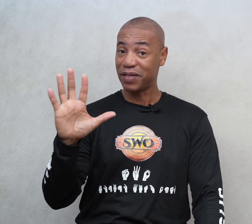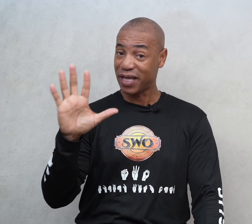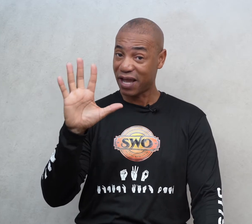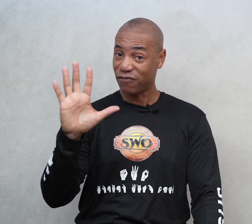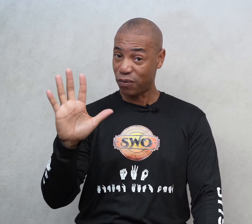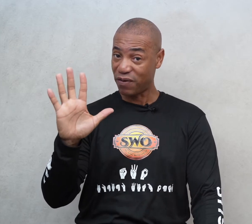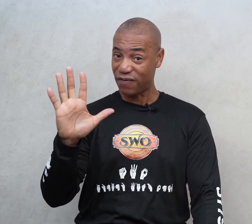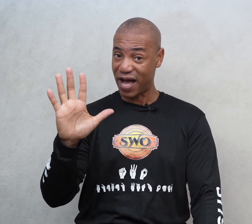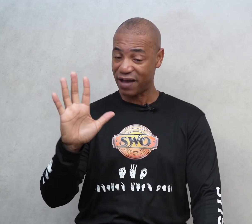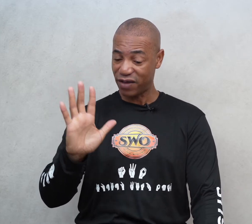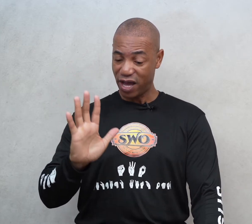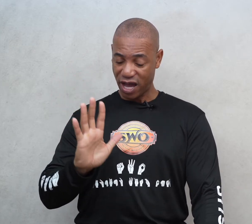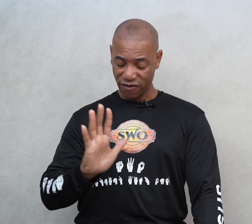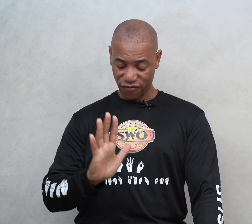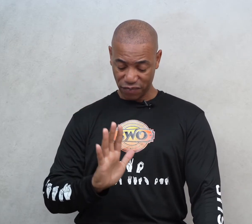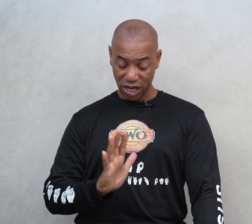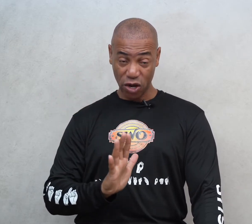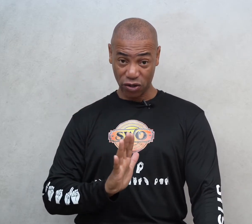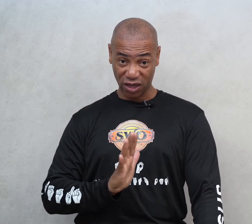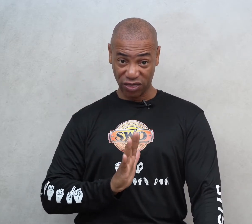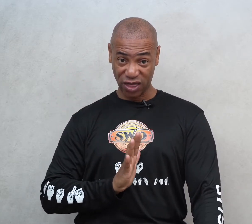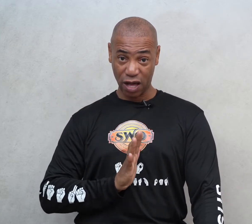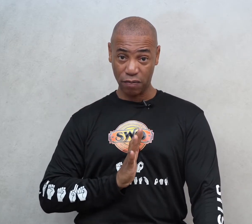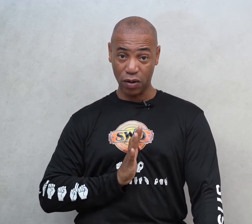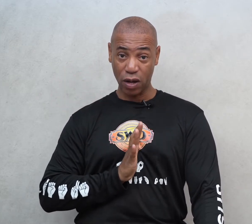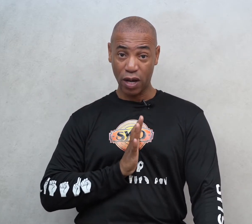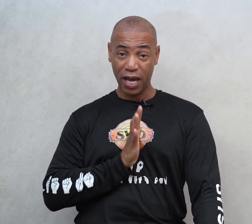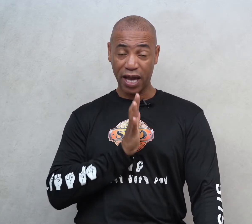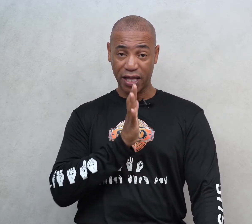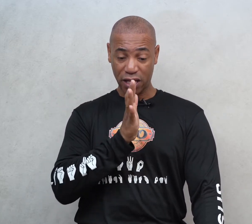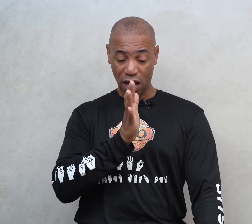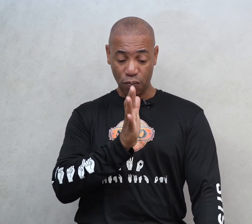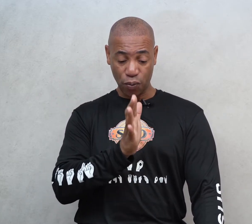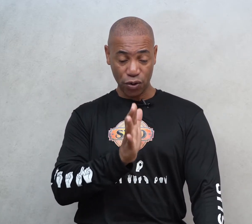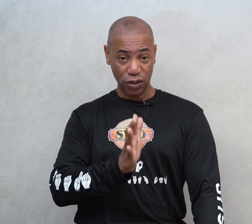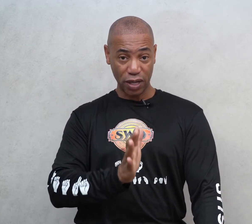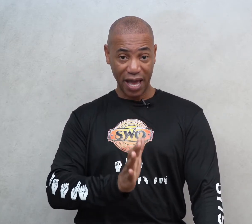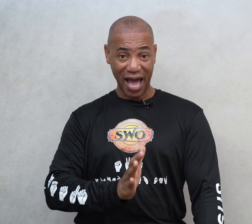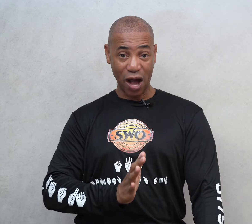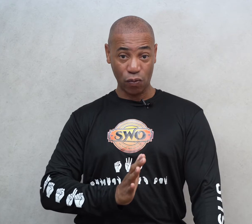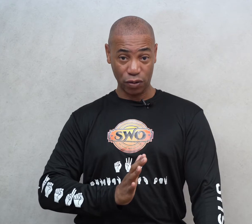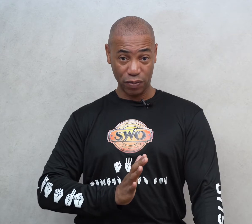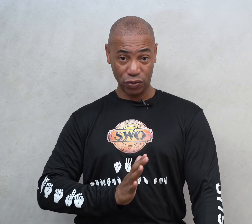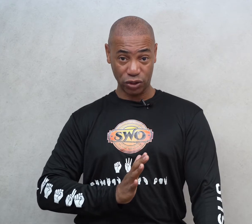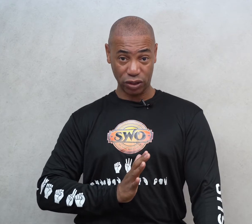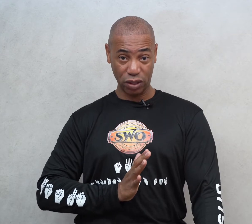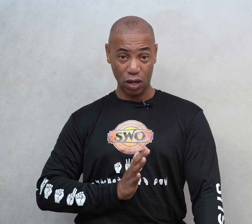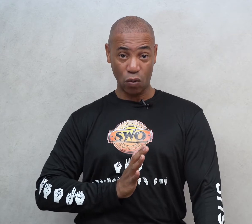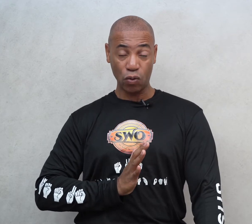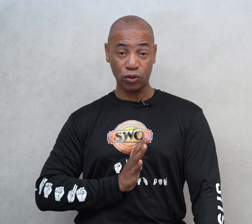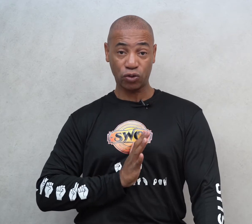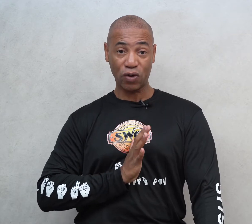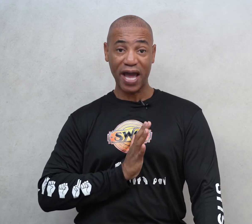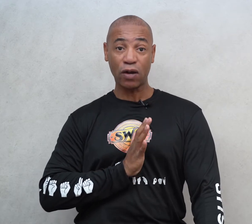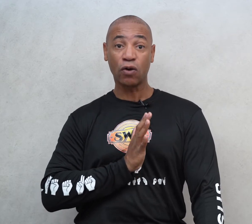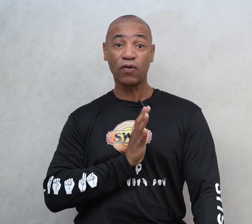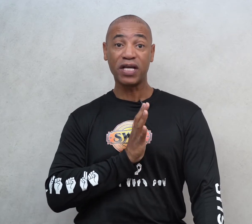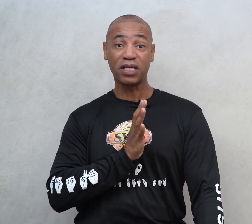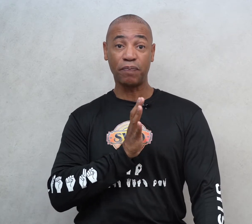hand, form a 5, and from here, the thumb in an upward-outward motion will strike or graze up